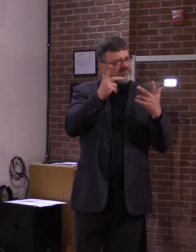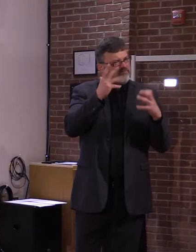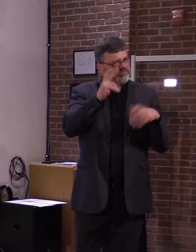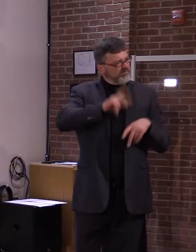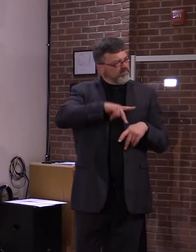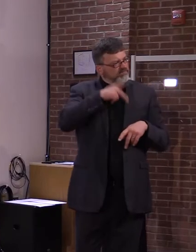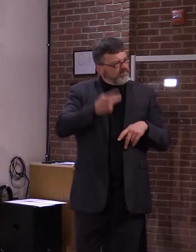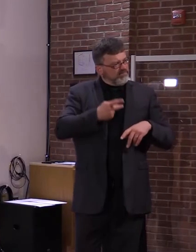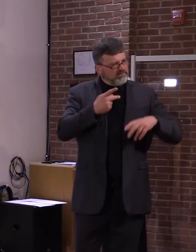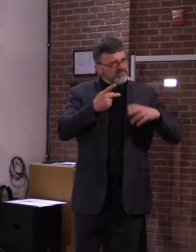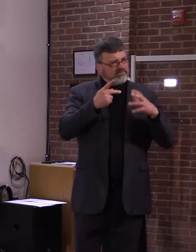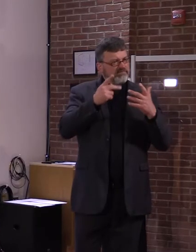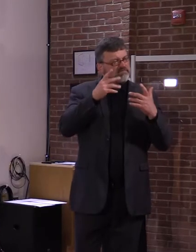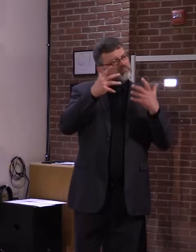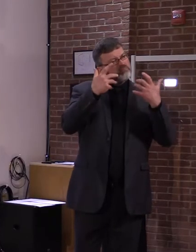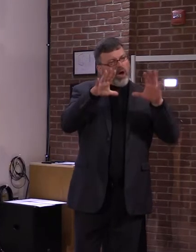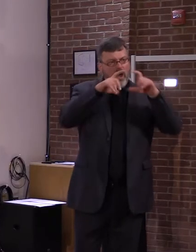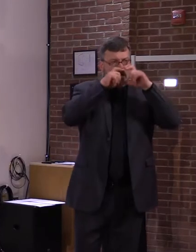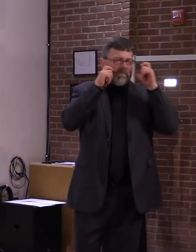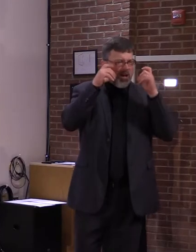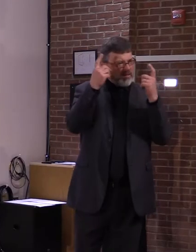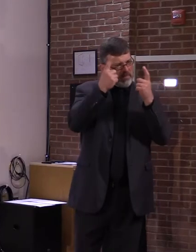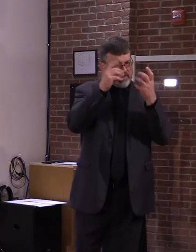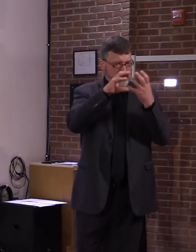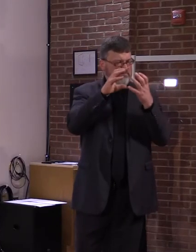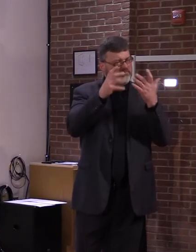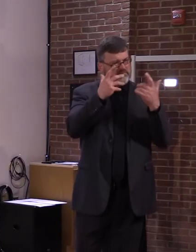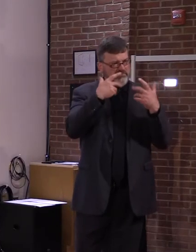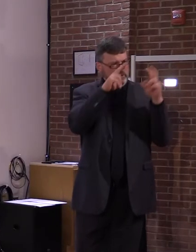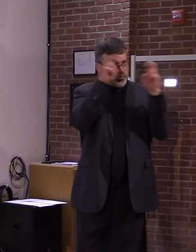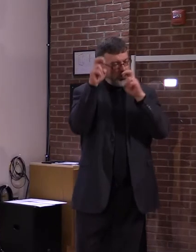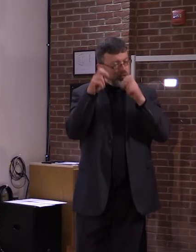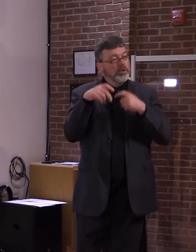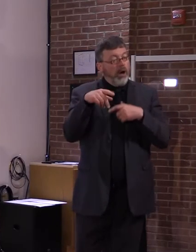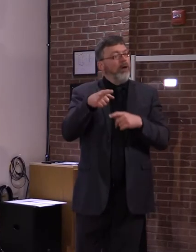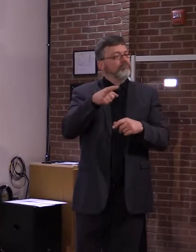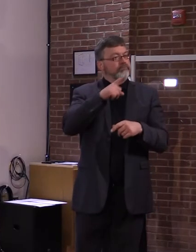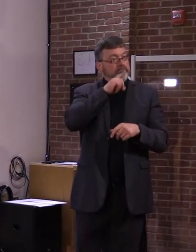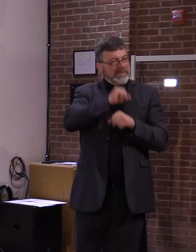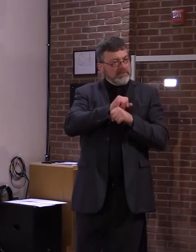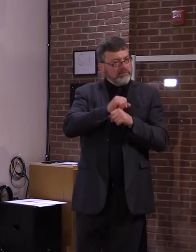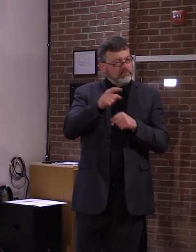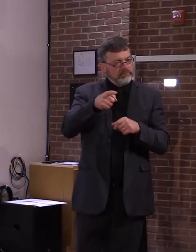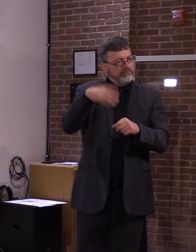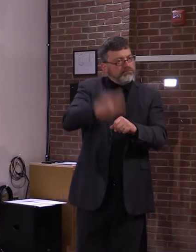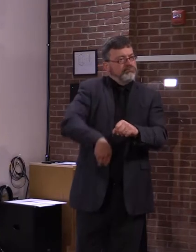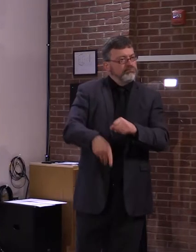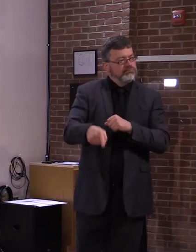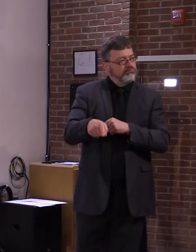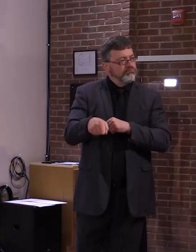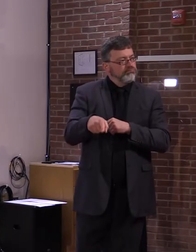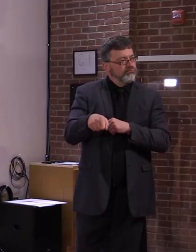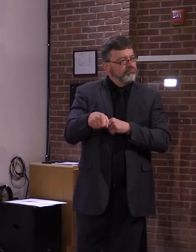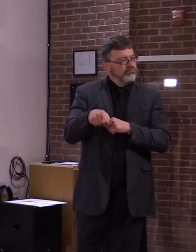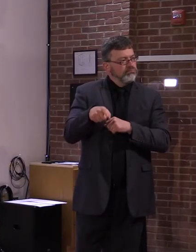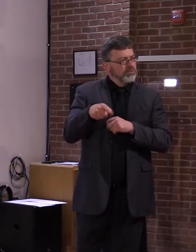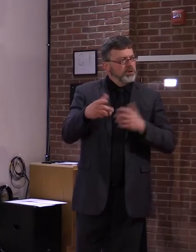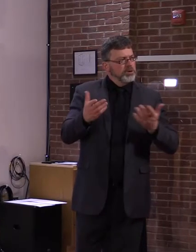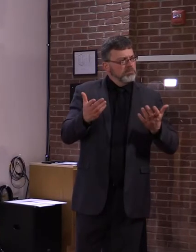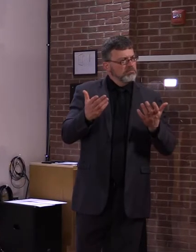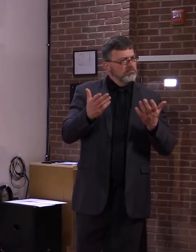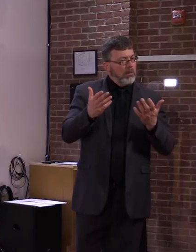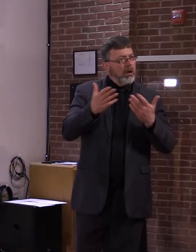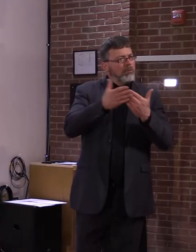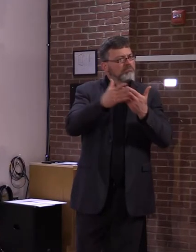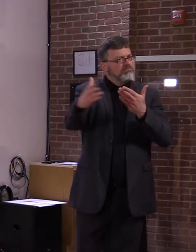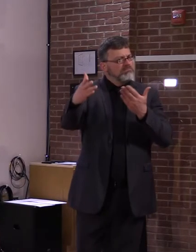The firing last month was never announced by DPS. So, Governor, I guess we have to turn to you and ask you what